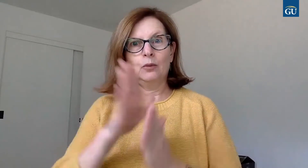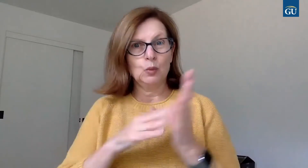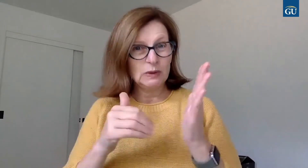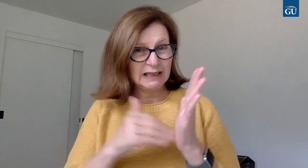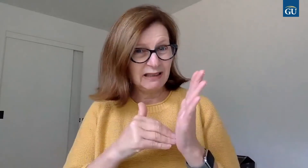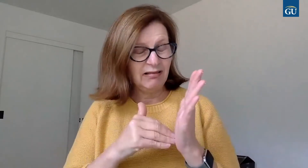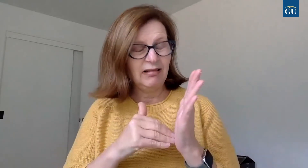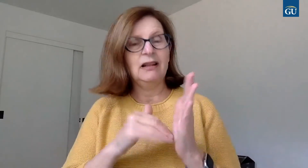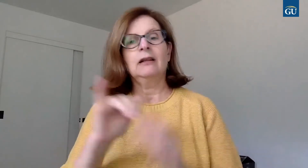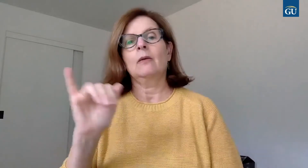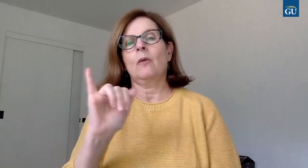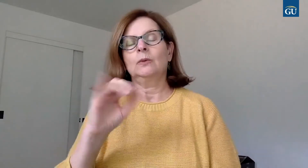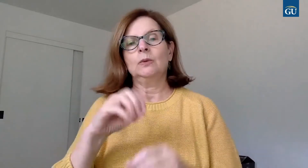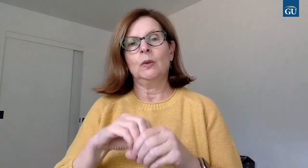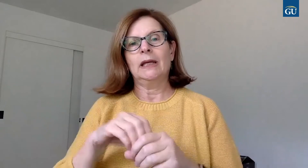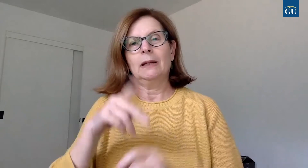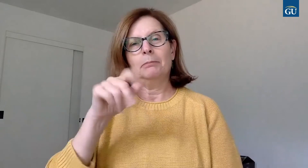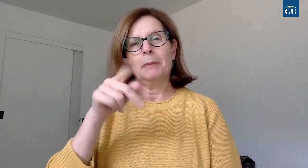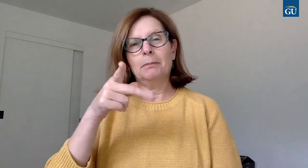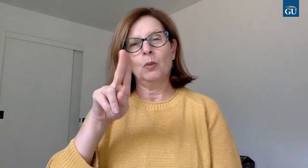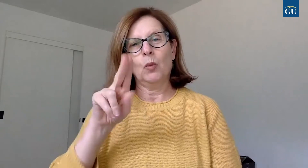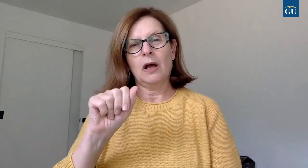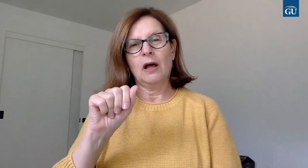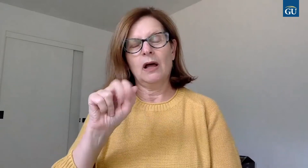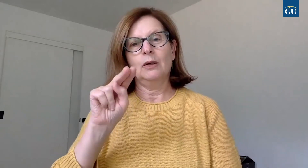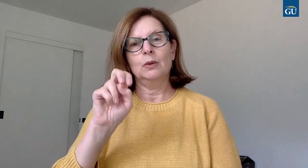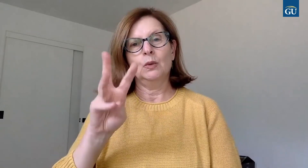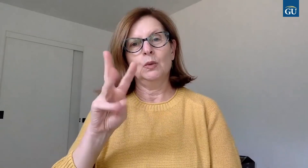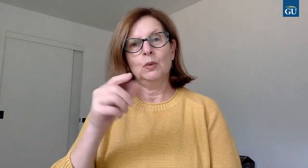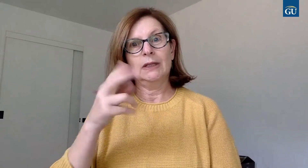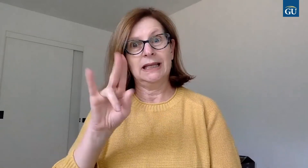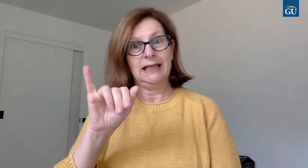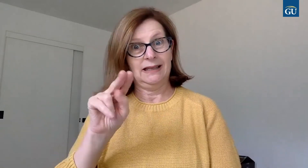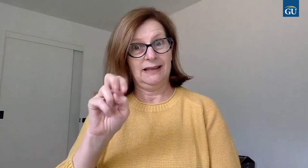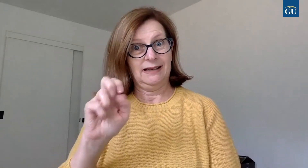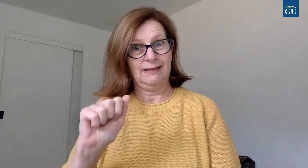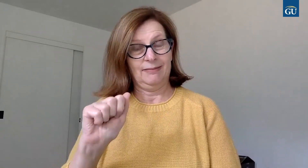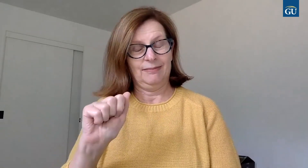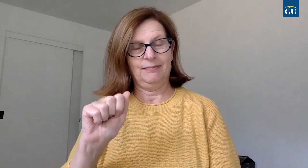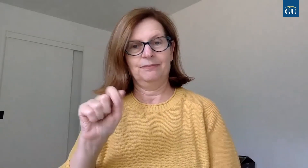New Zealand, and in Papua New Guinea.